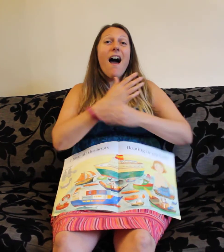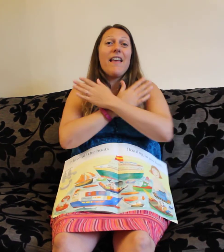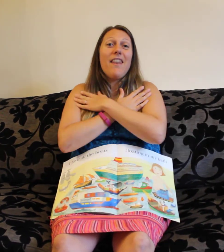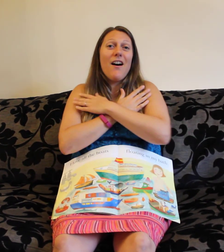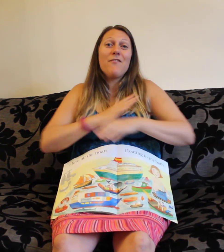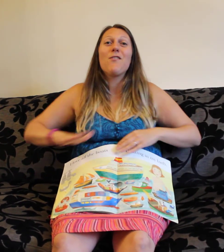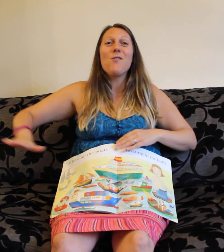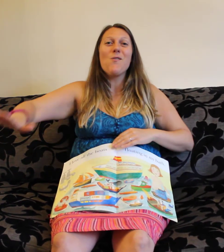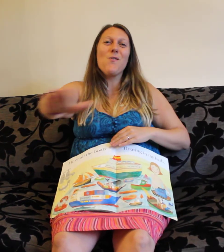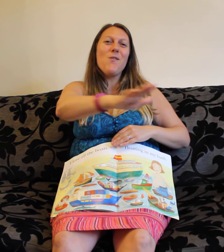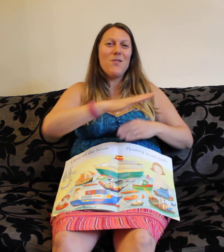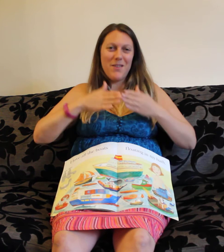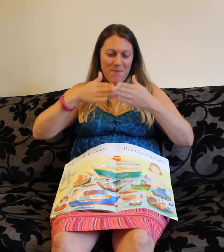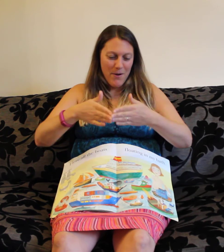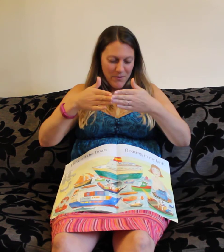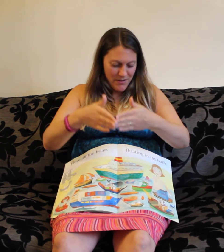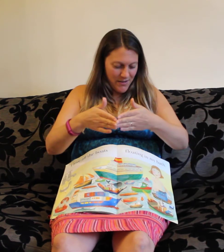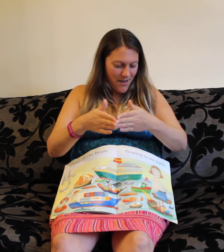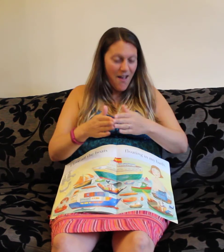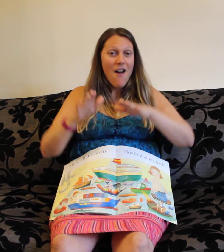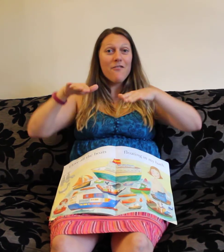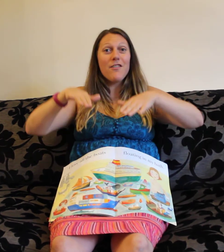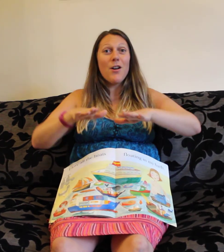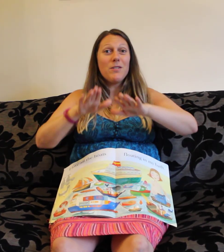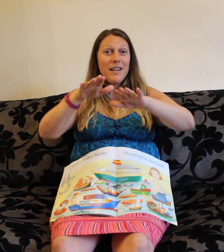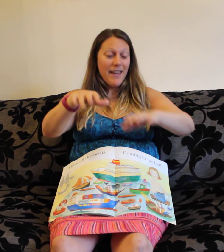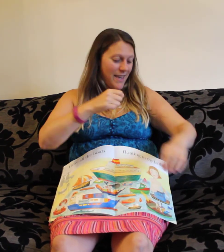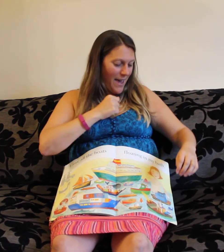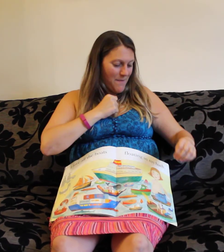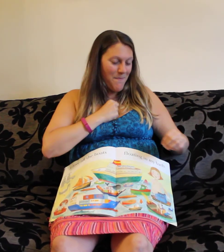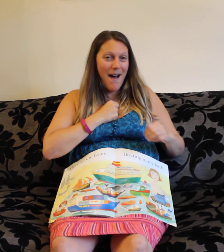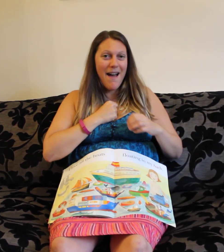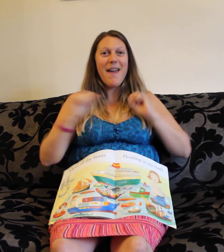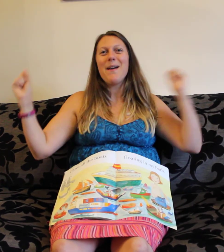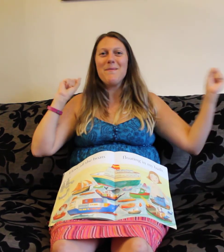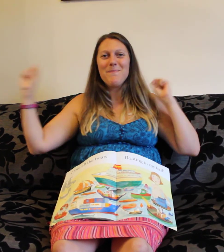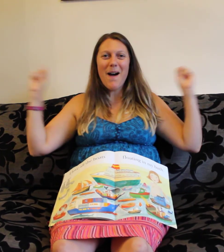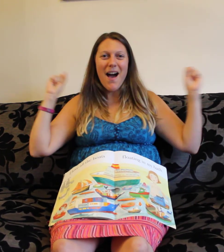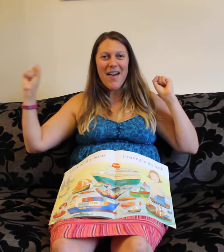I love all the boats floating in my bar.